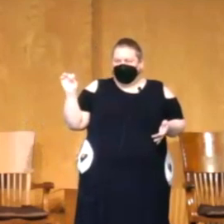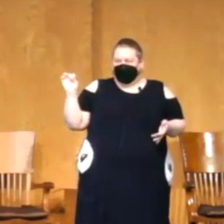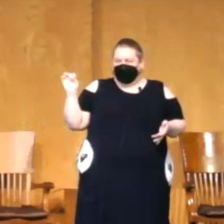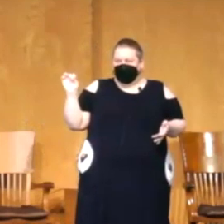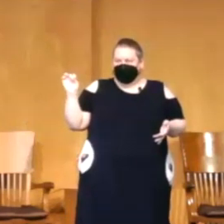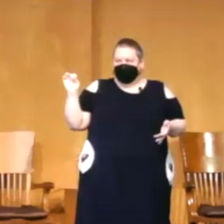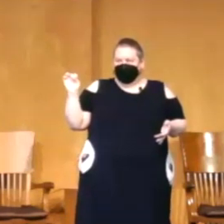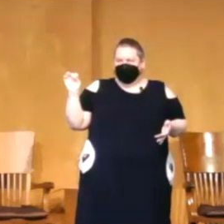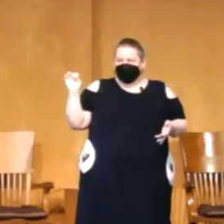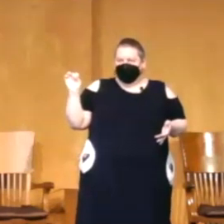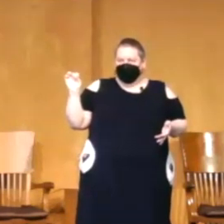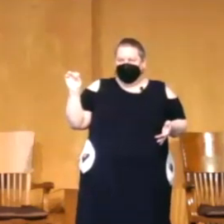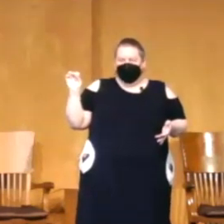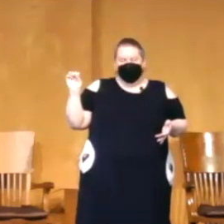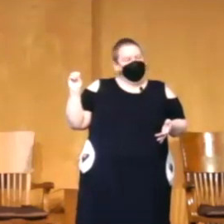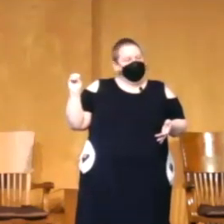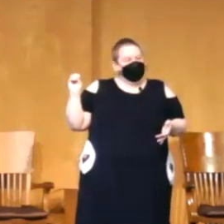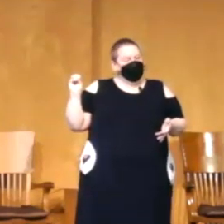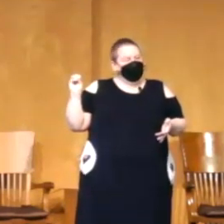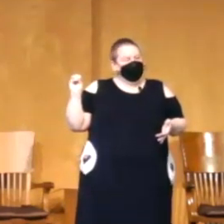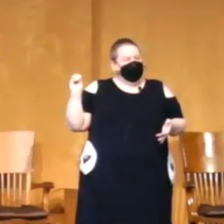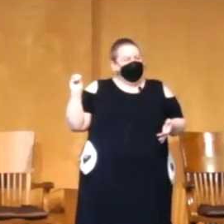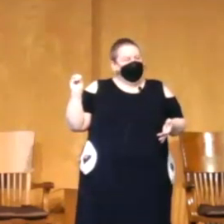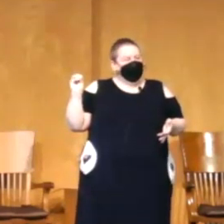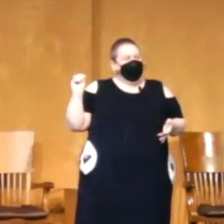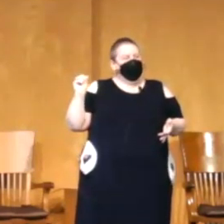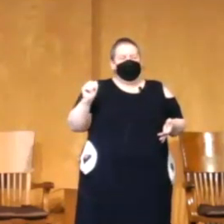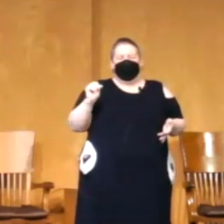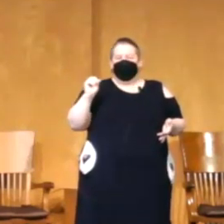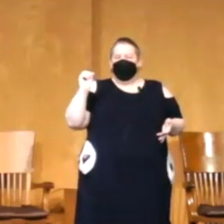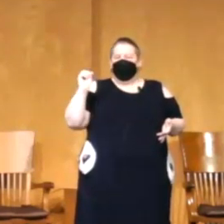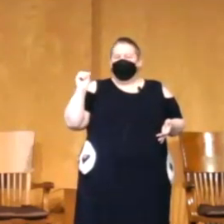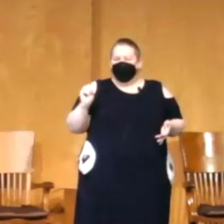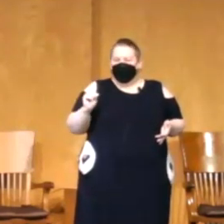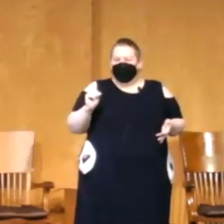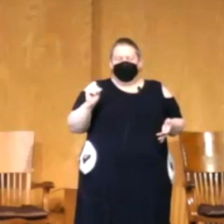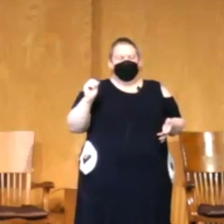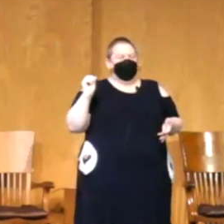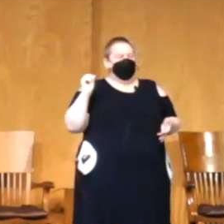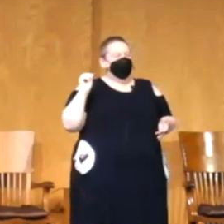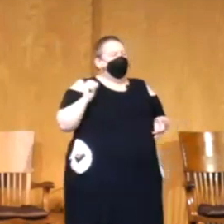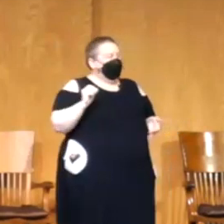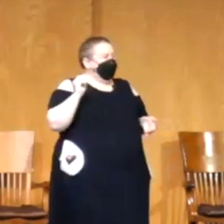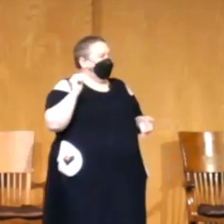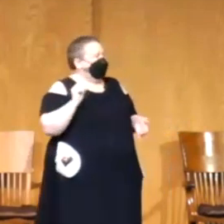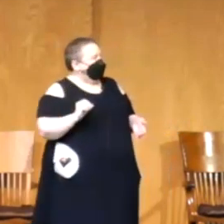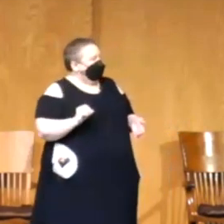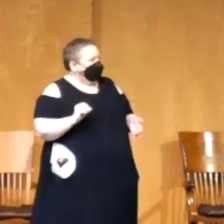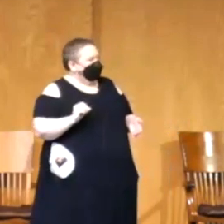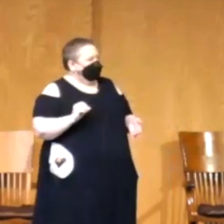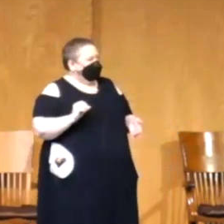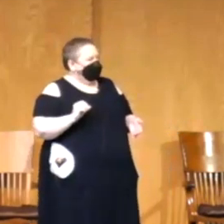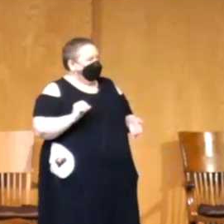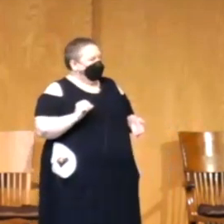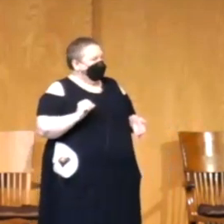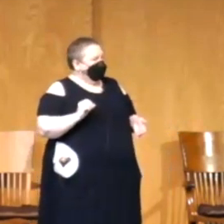sexuality that continues to be a noisy voice in the